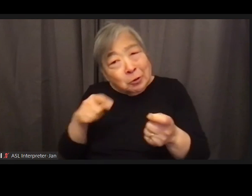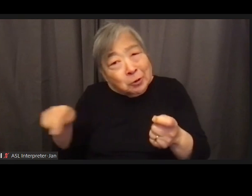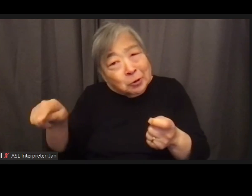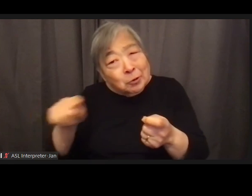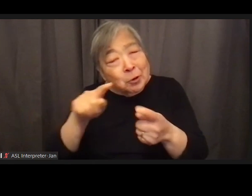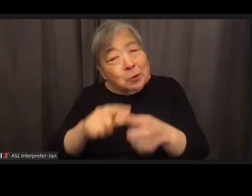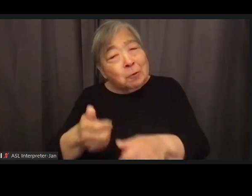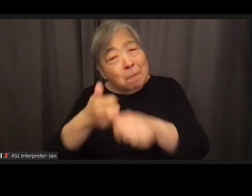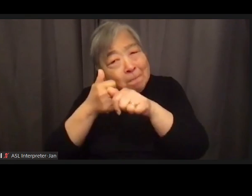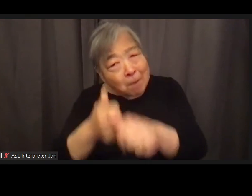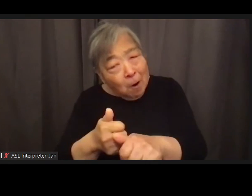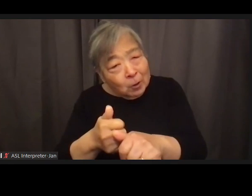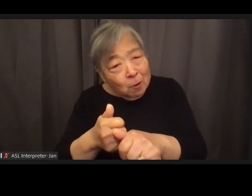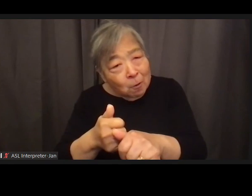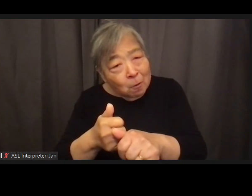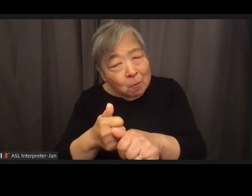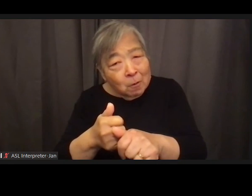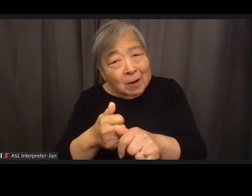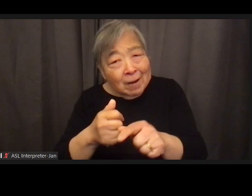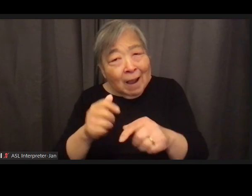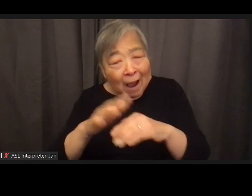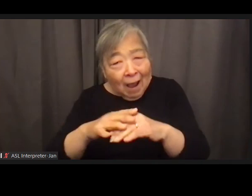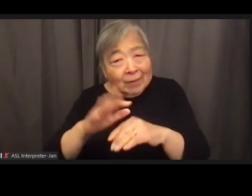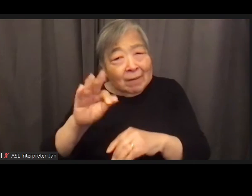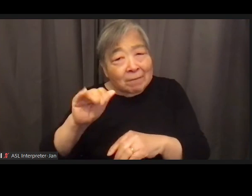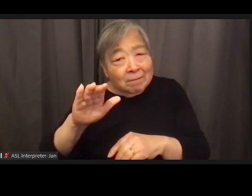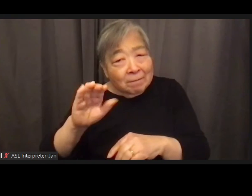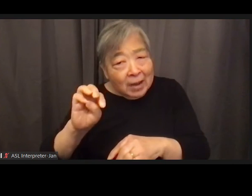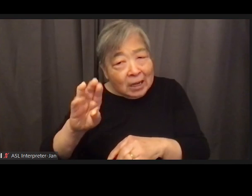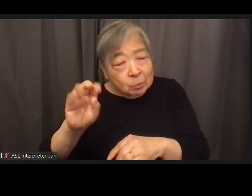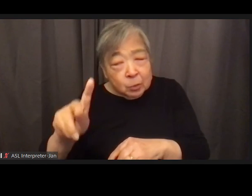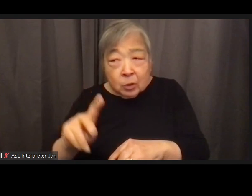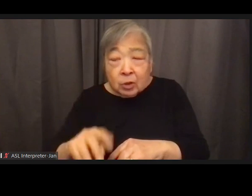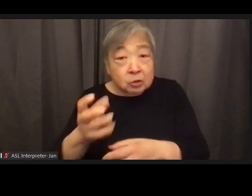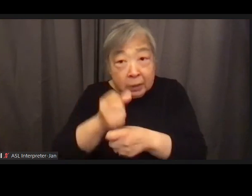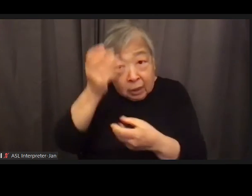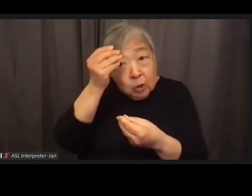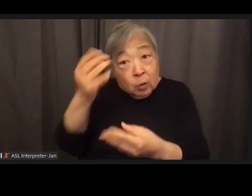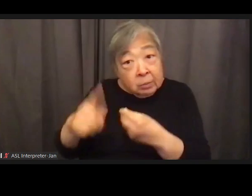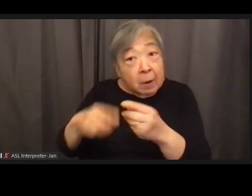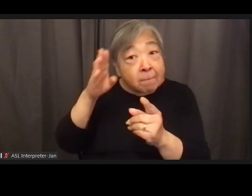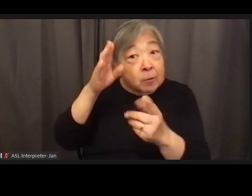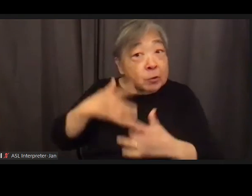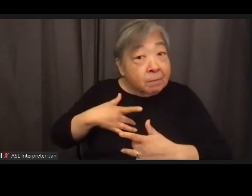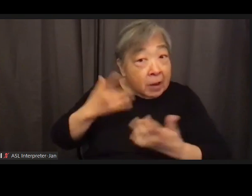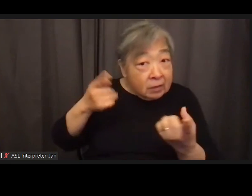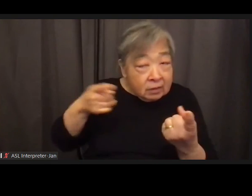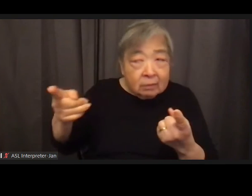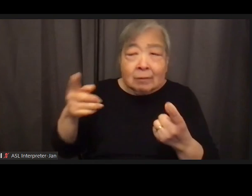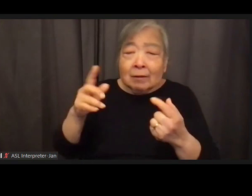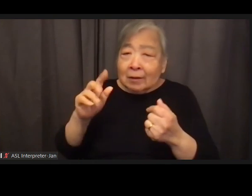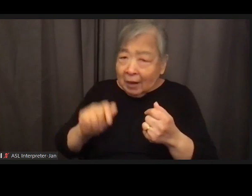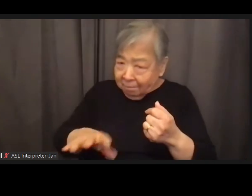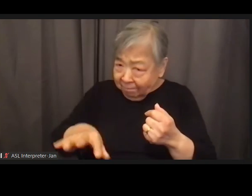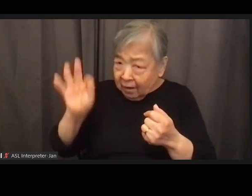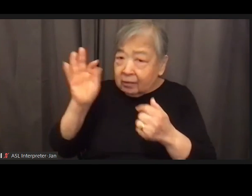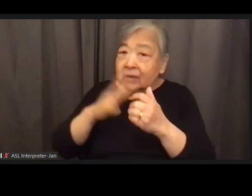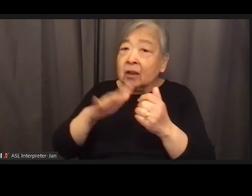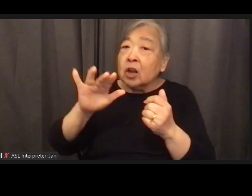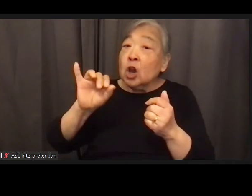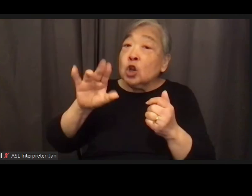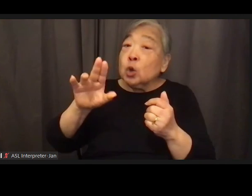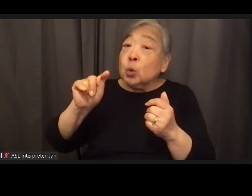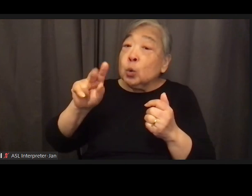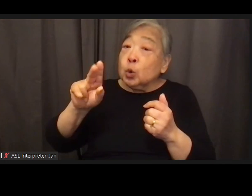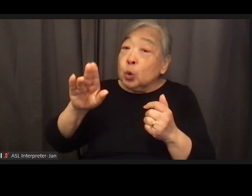the Recovering Voices page on Facebook to get notification about our future events, to find us also on YouTube, to visit our website, and